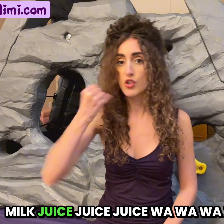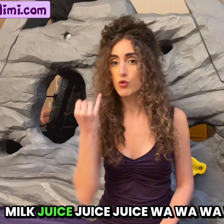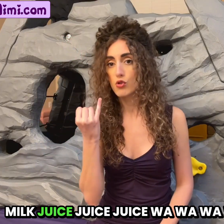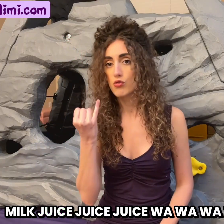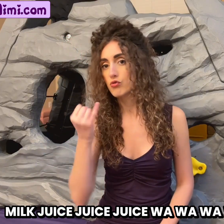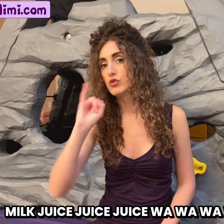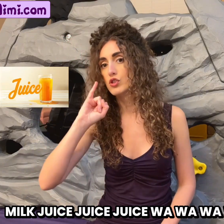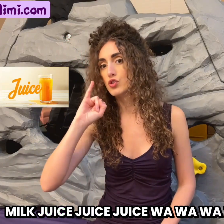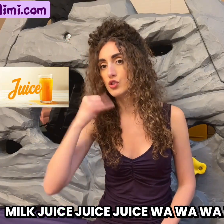Juice.